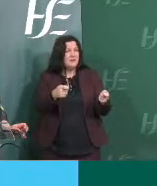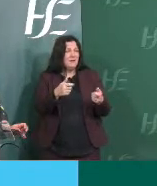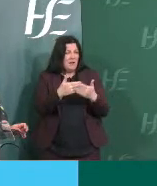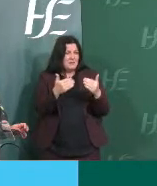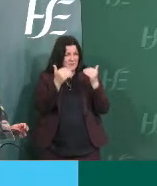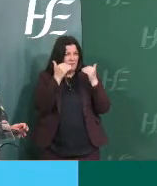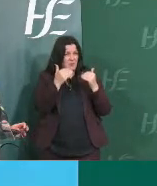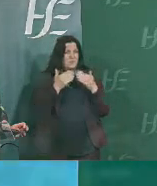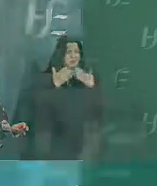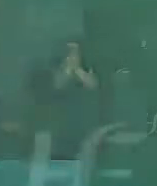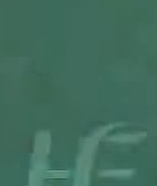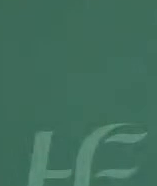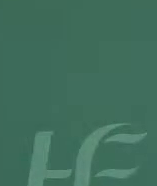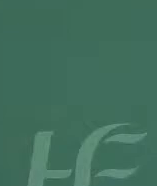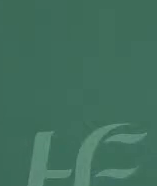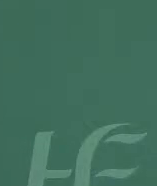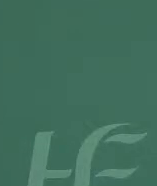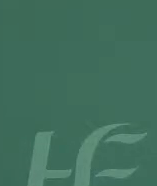for them. Thank you.